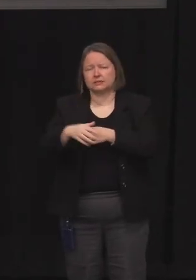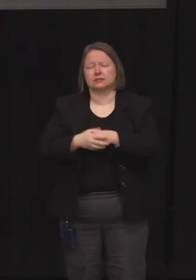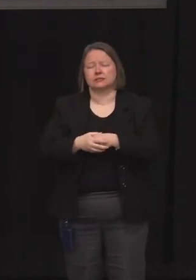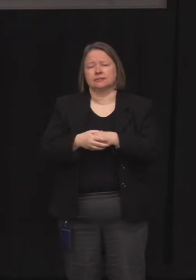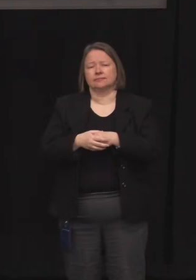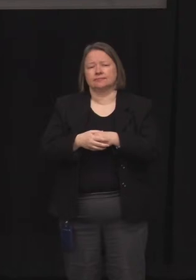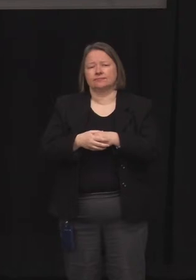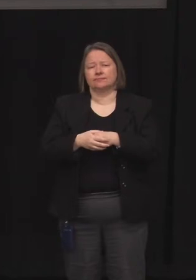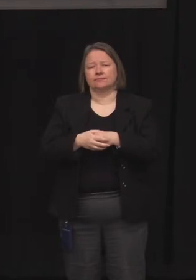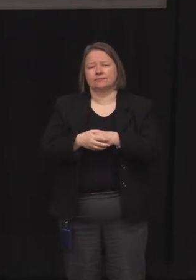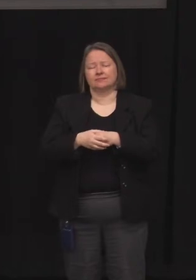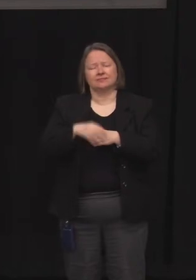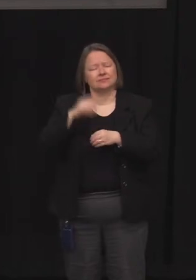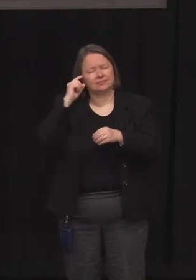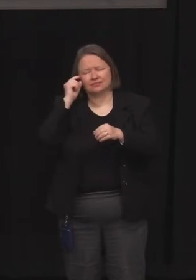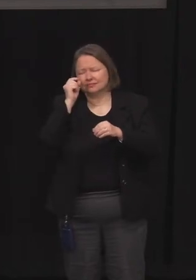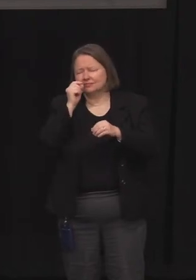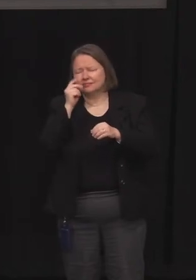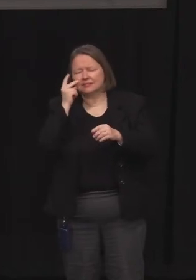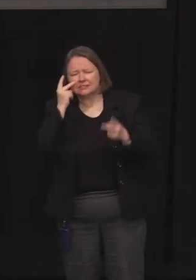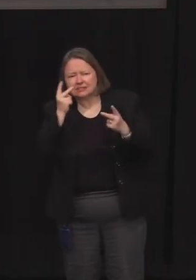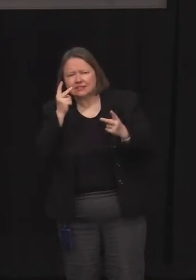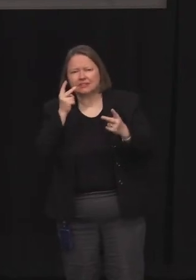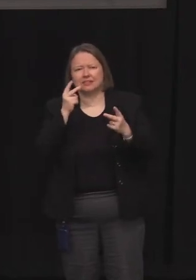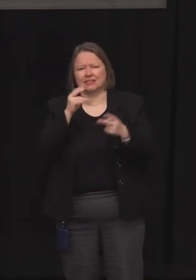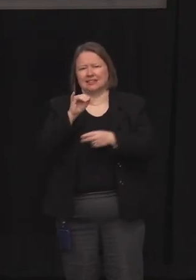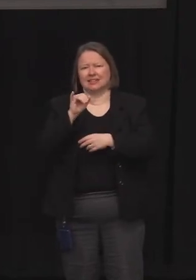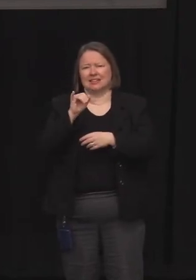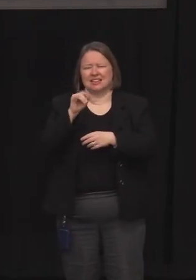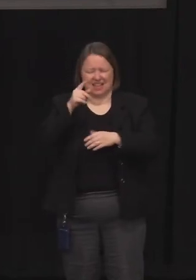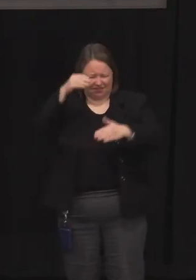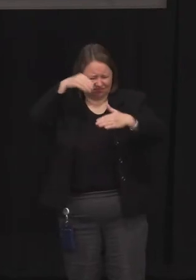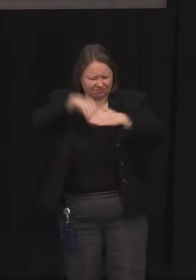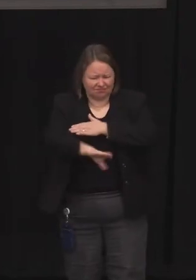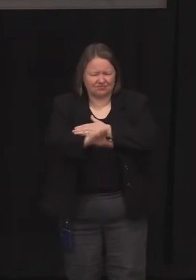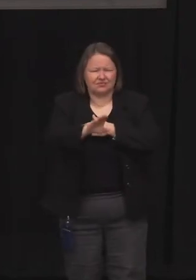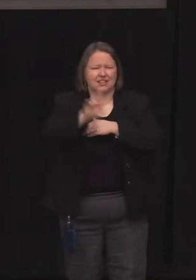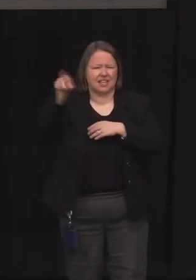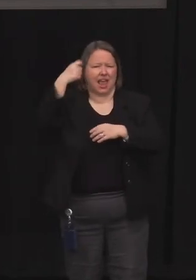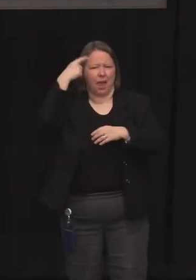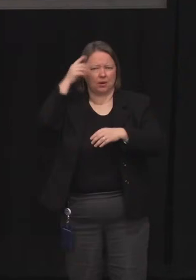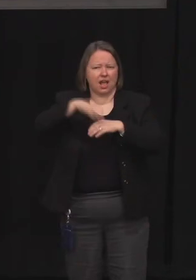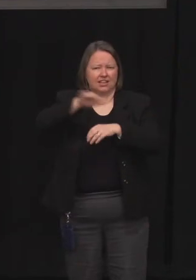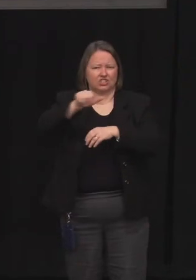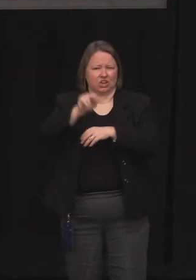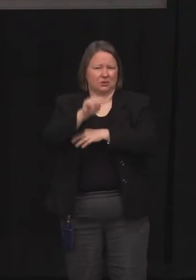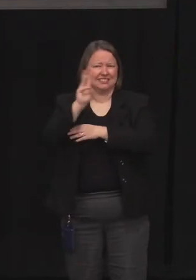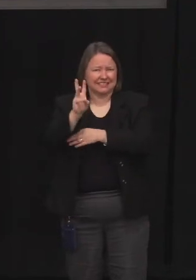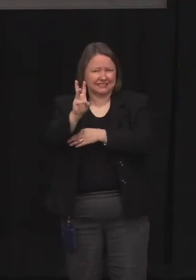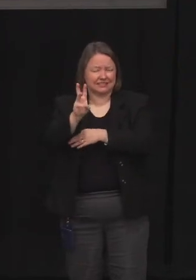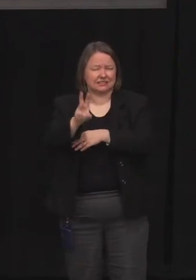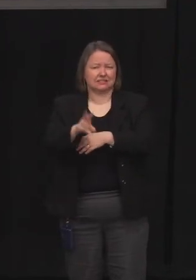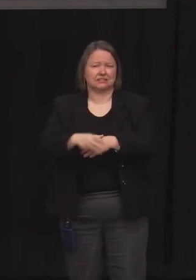The chilling visual of the insurrection of our nation's capital on January 6th.